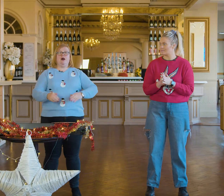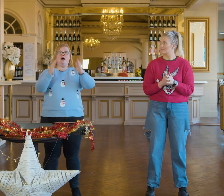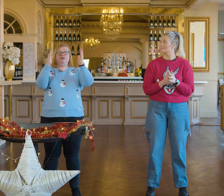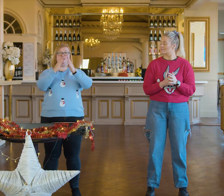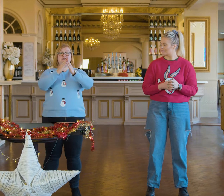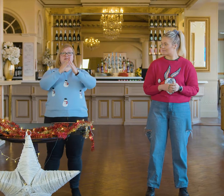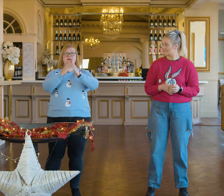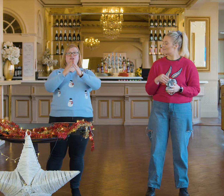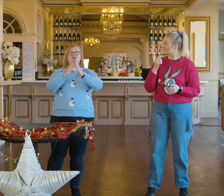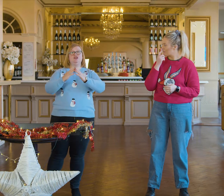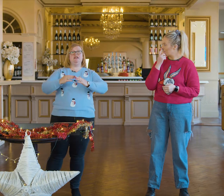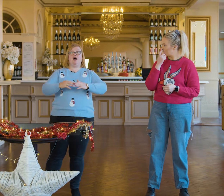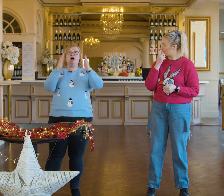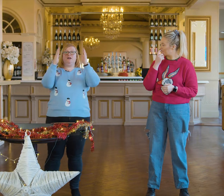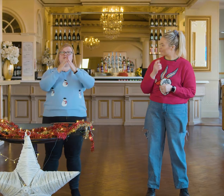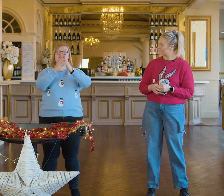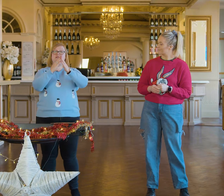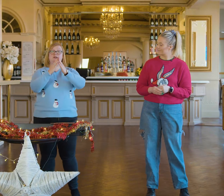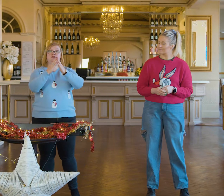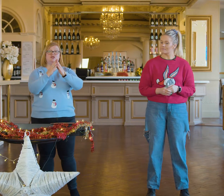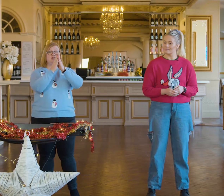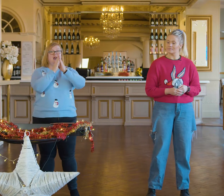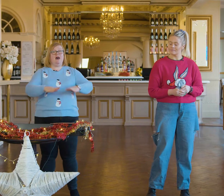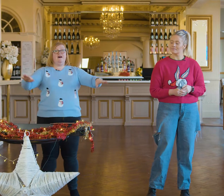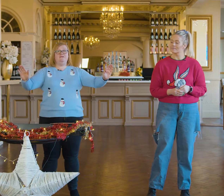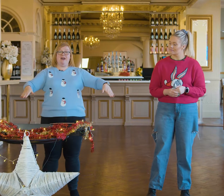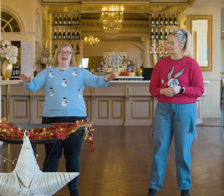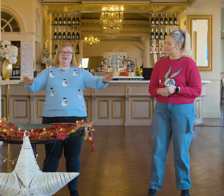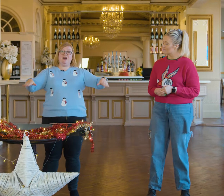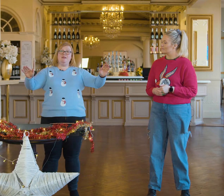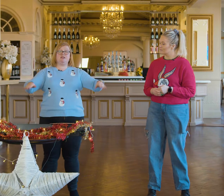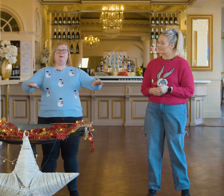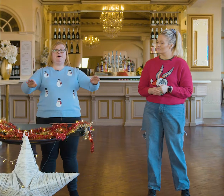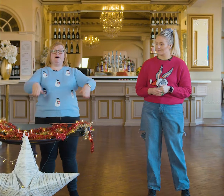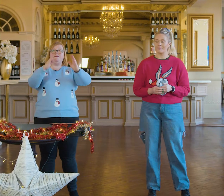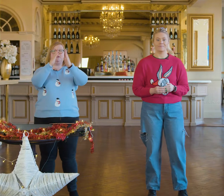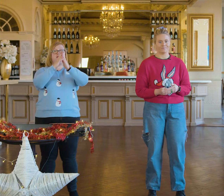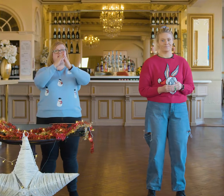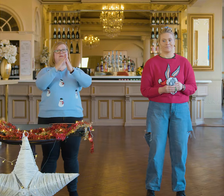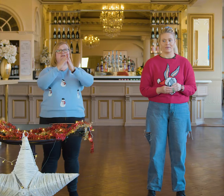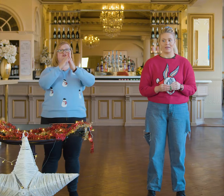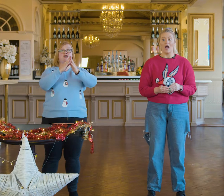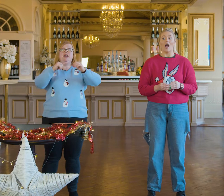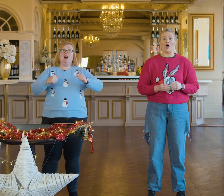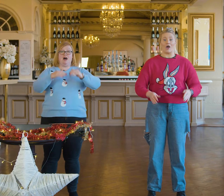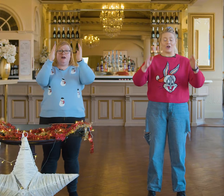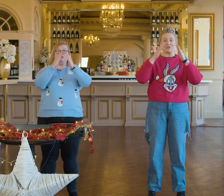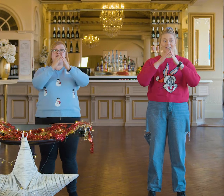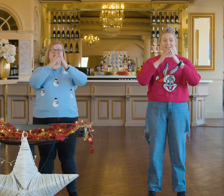A Christmas tree, a Christmas tree, a fairy on the top of the Christmas tree. A